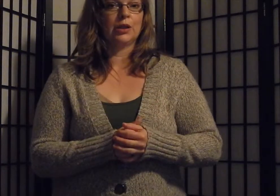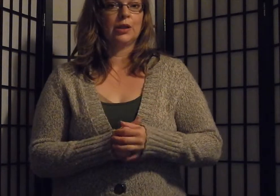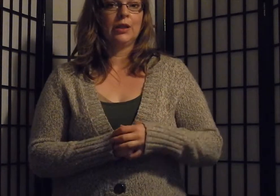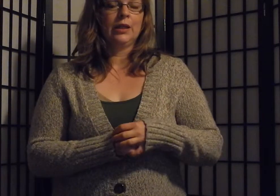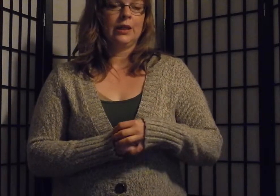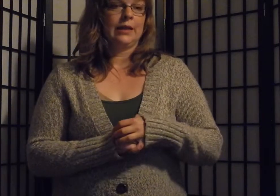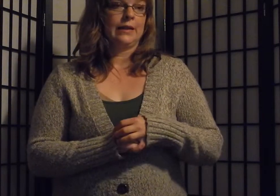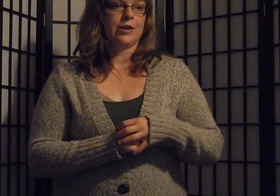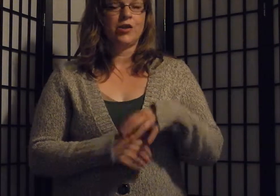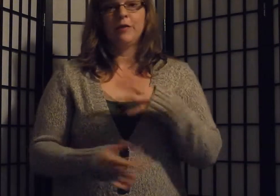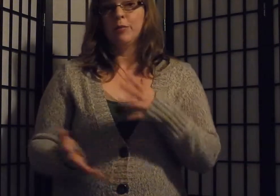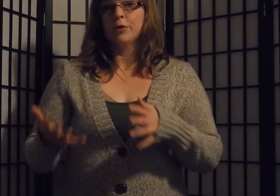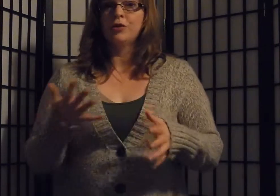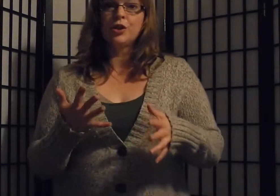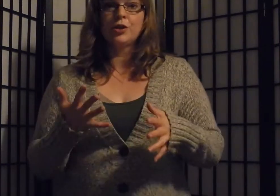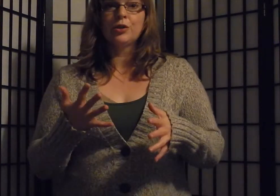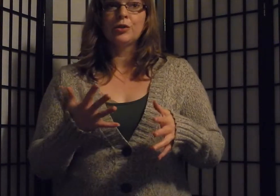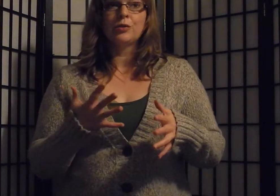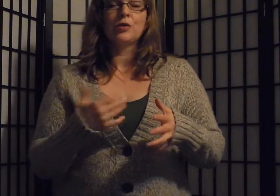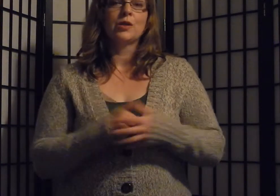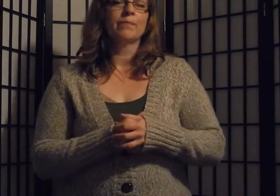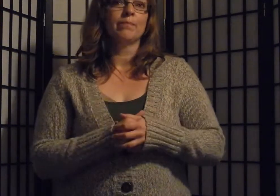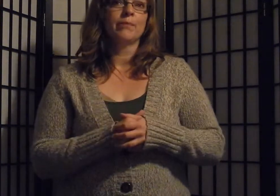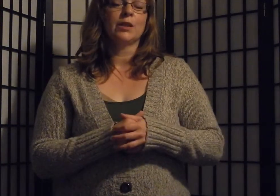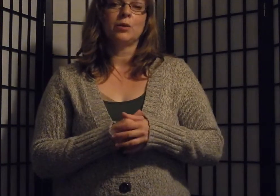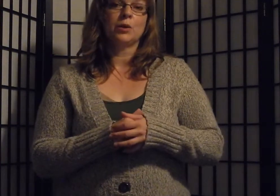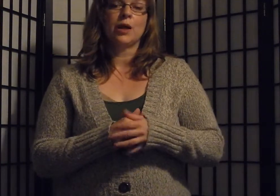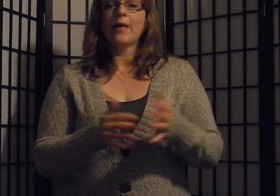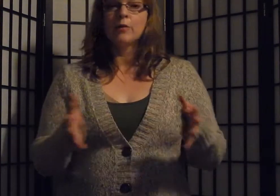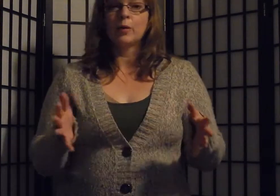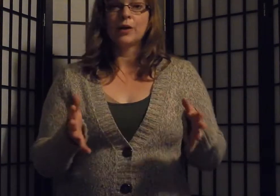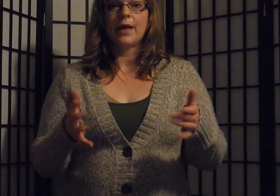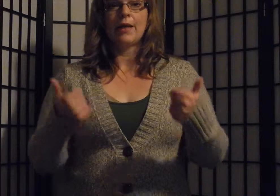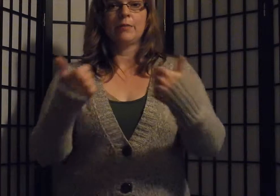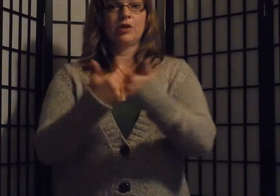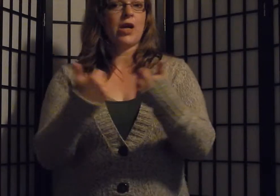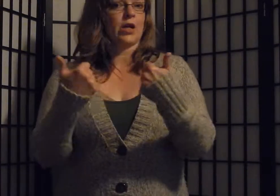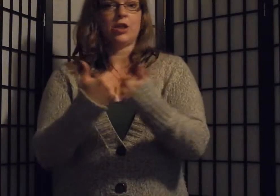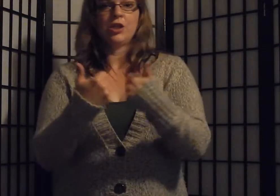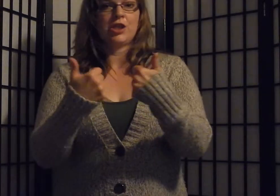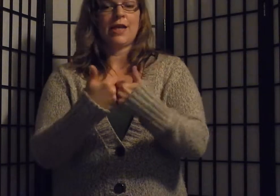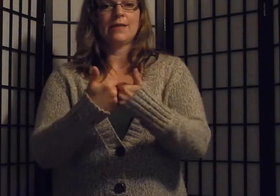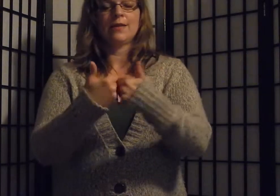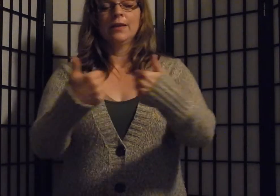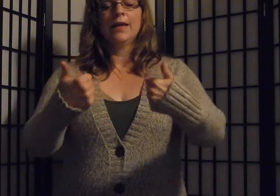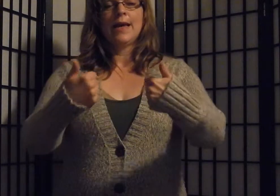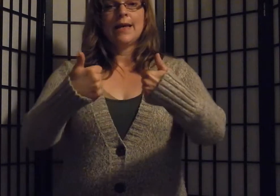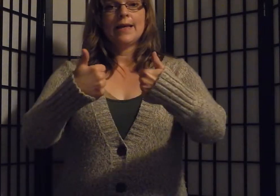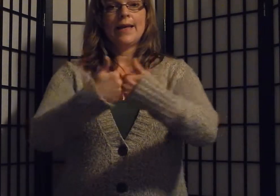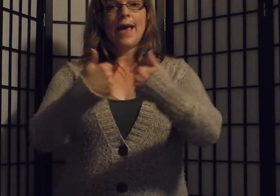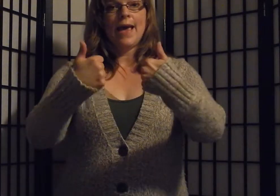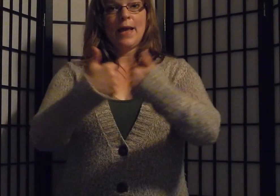or Trivial Pursuit or other board games, checkers, chess. Game.